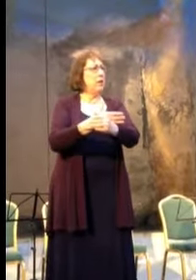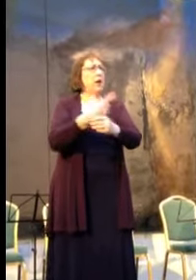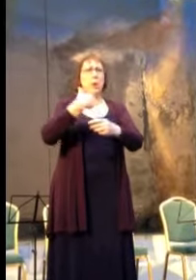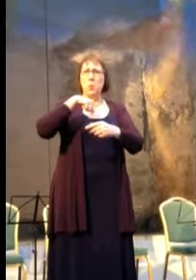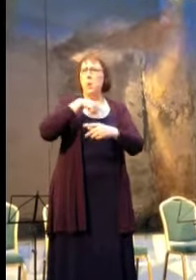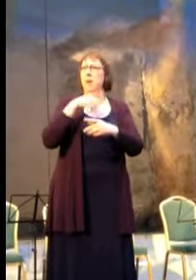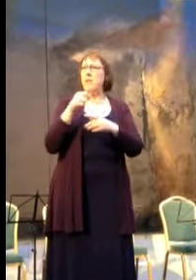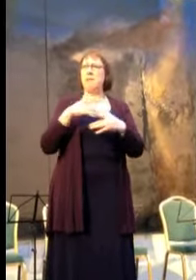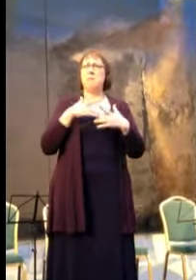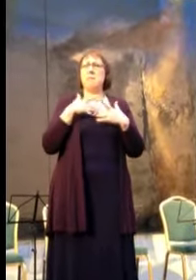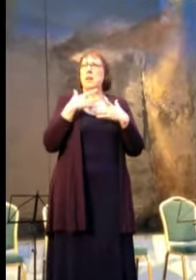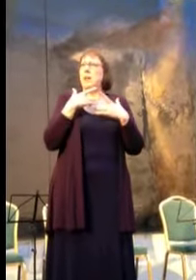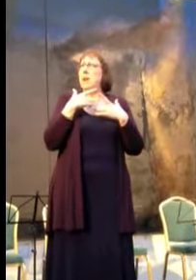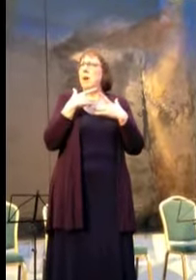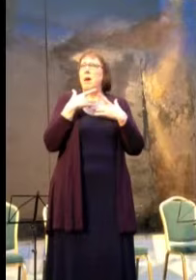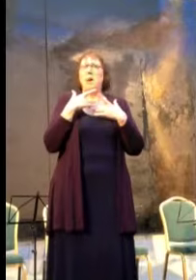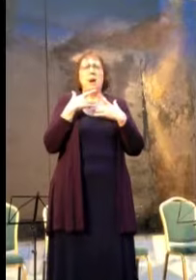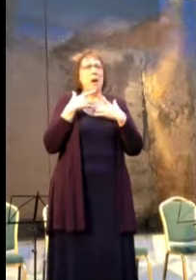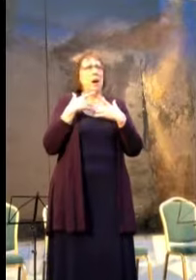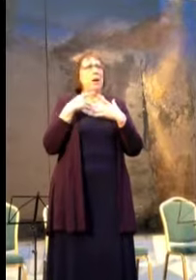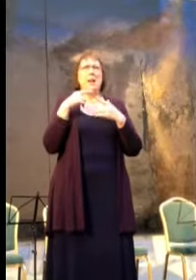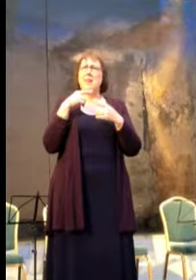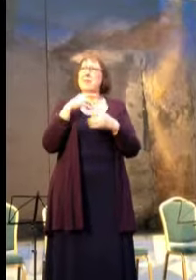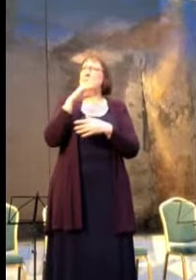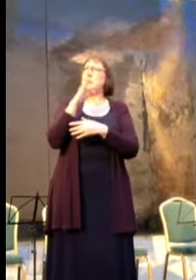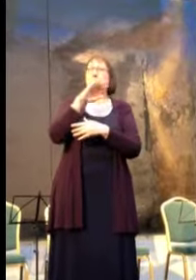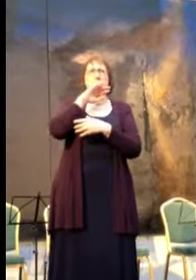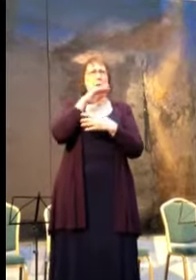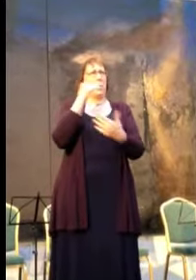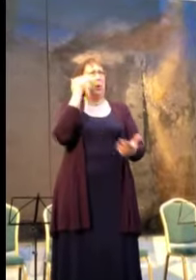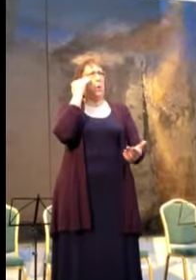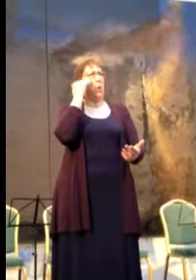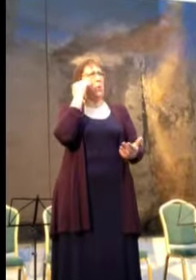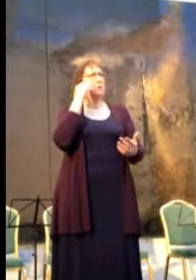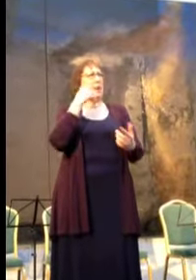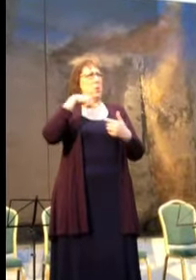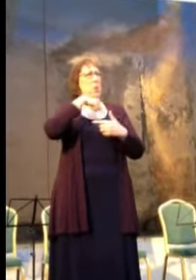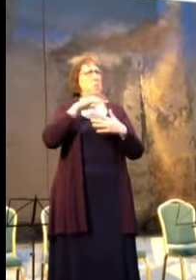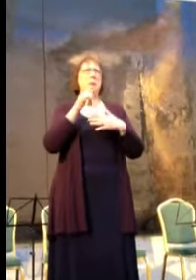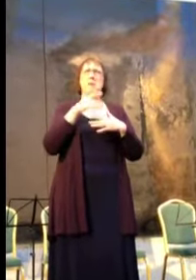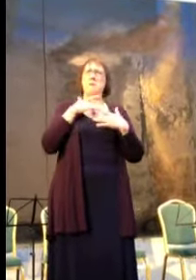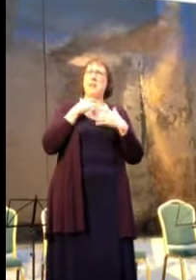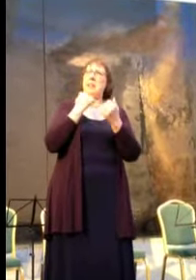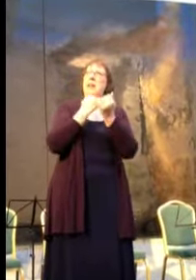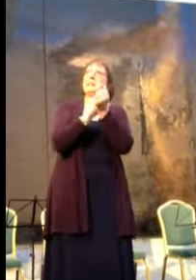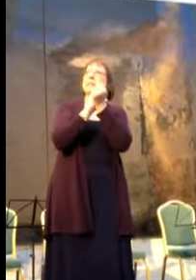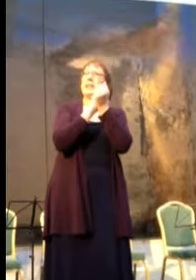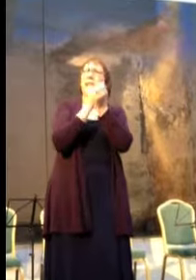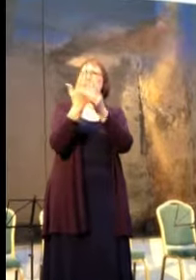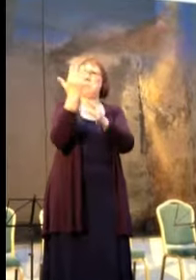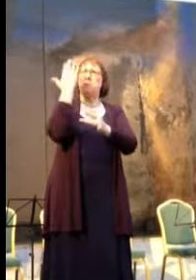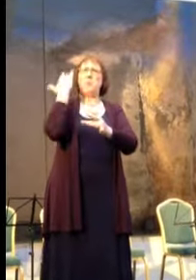Sclavia, that we have in fact somebody who was a slave, and then who made an